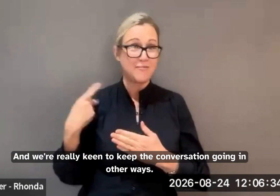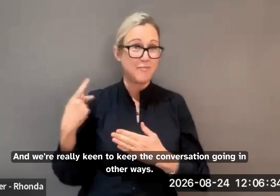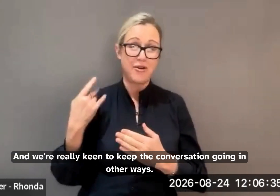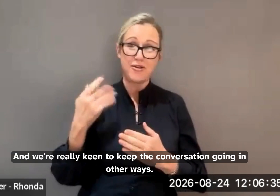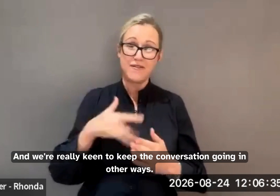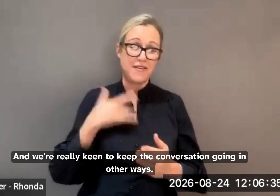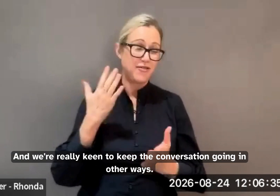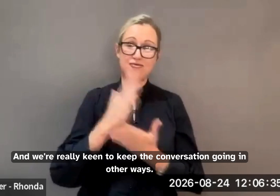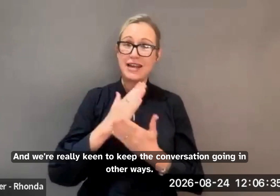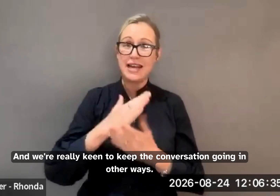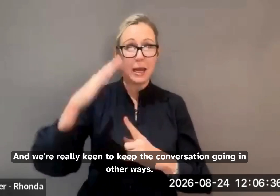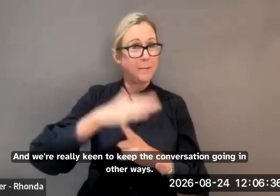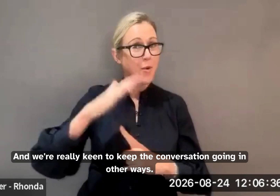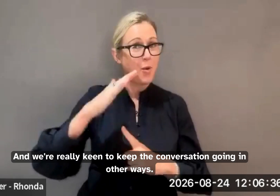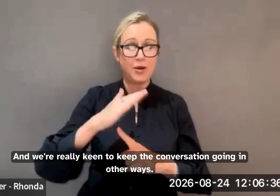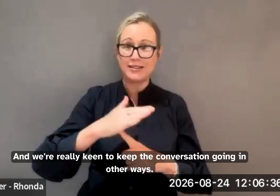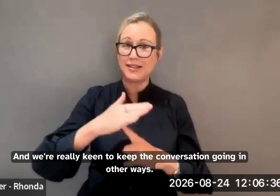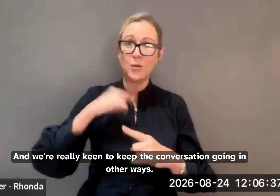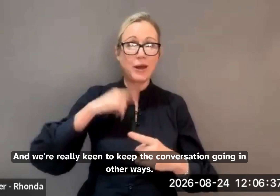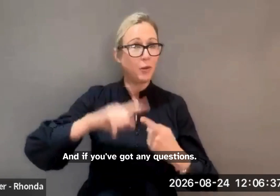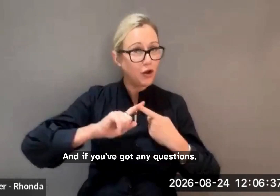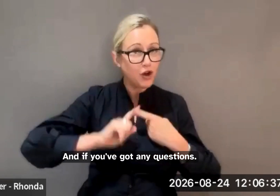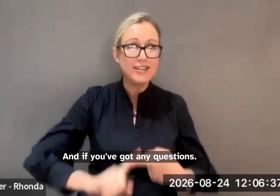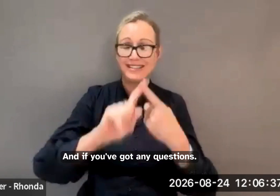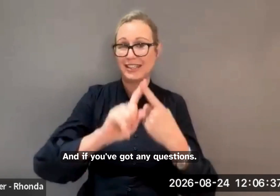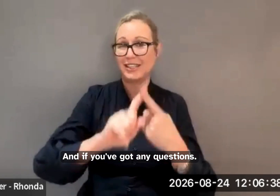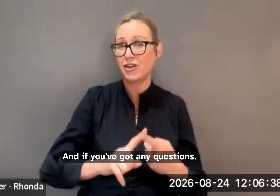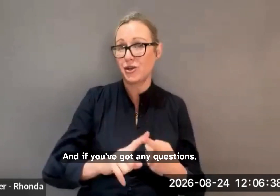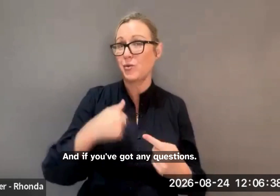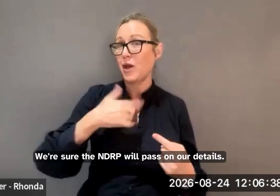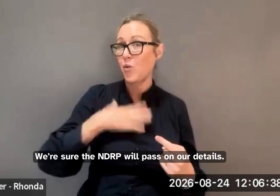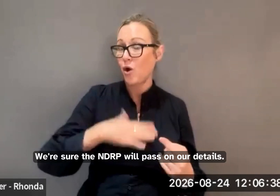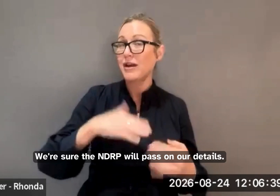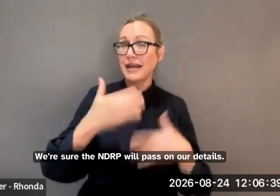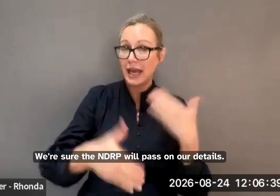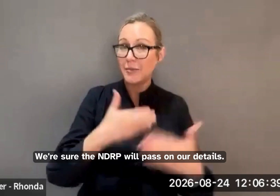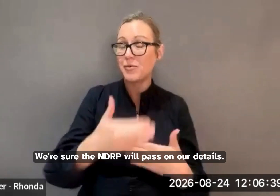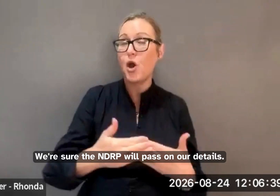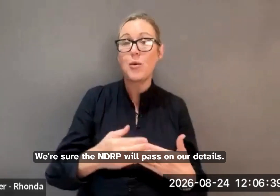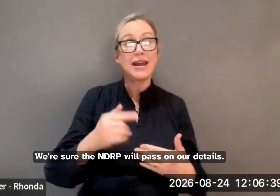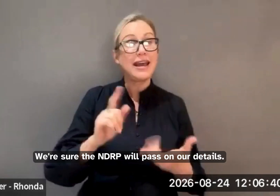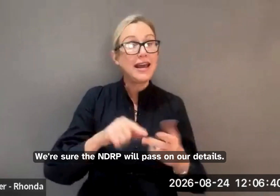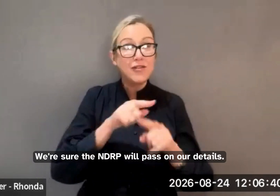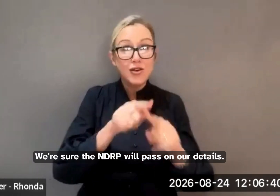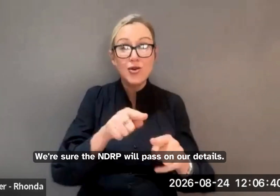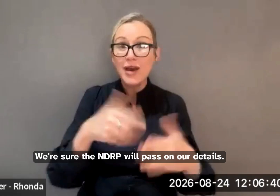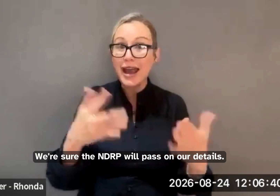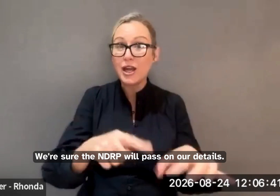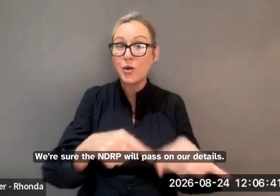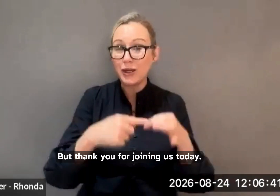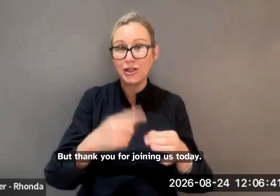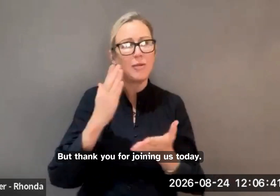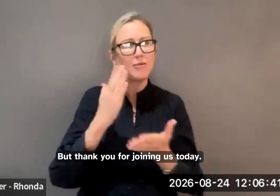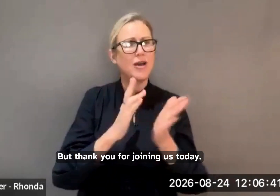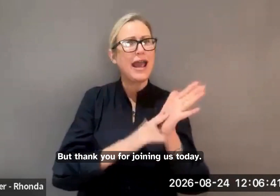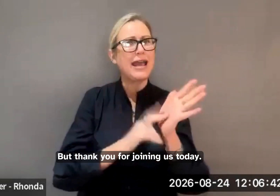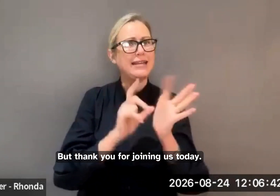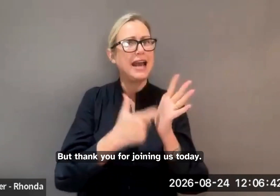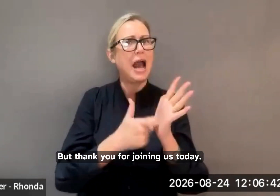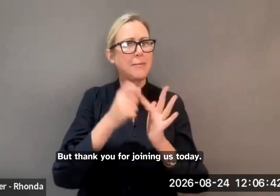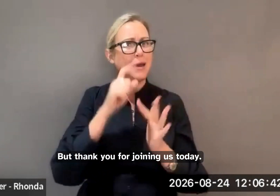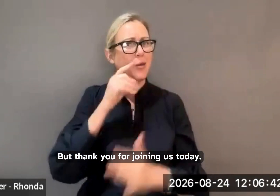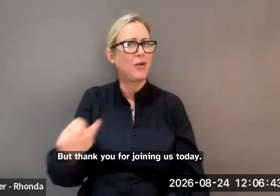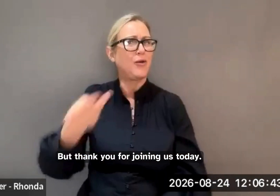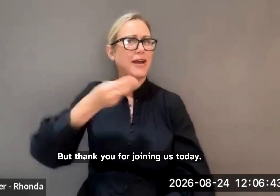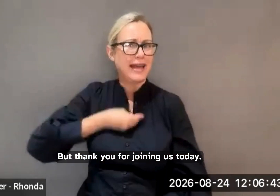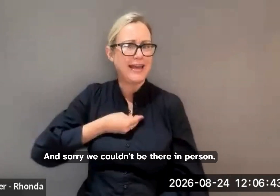to keep the conversation going in other ways. And if you've got any questions, we're sure the NDRP will pass on our details. But thank